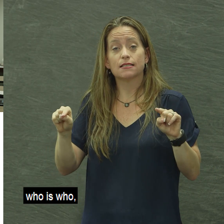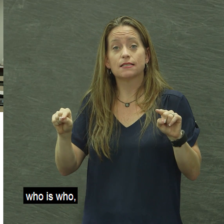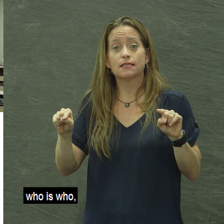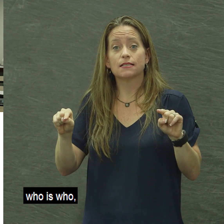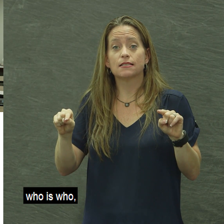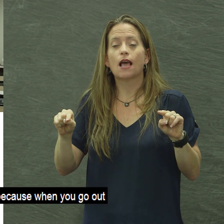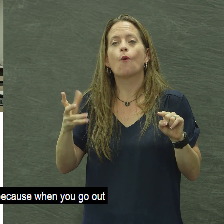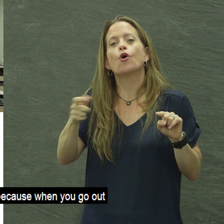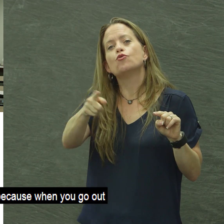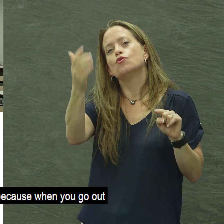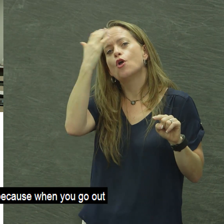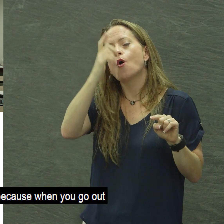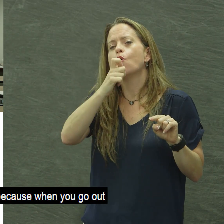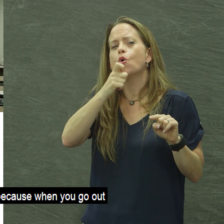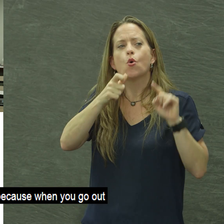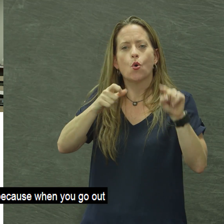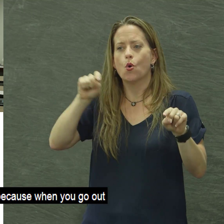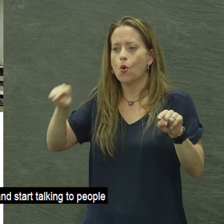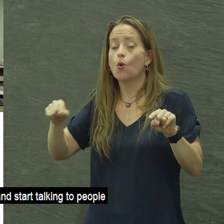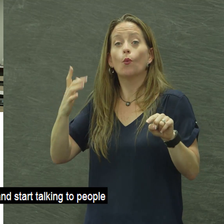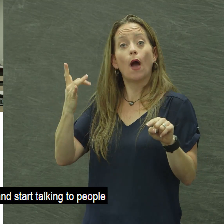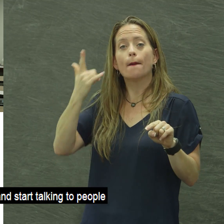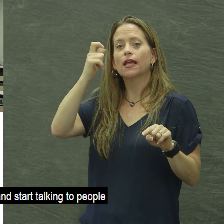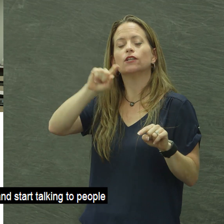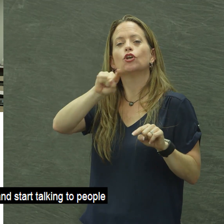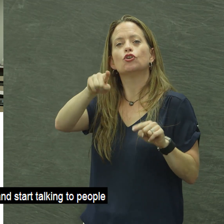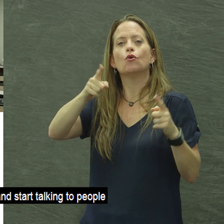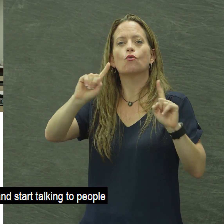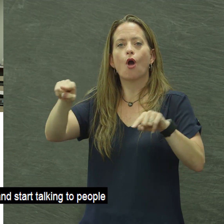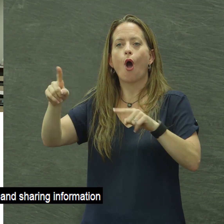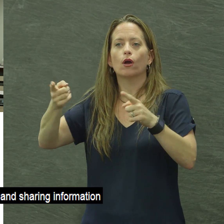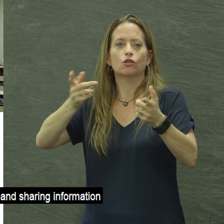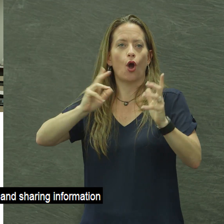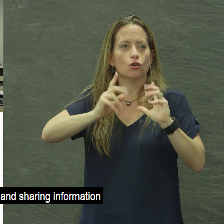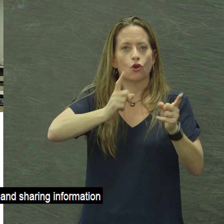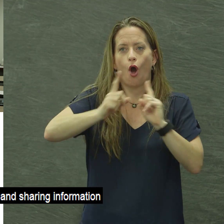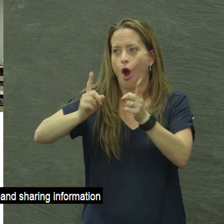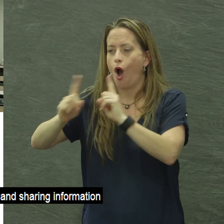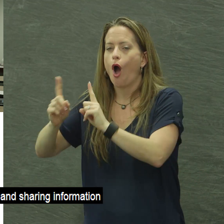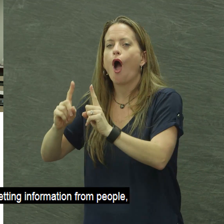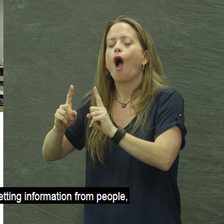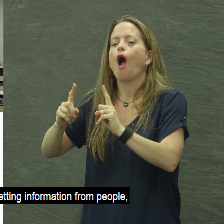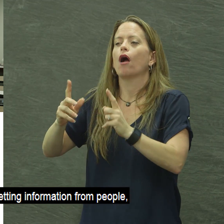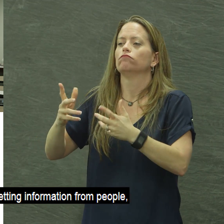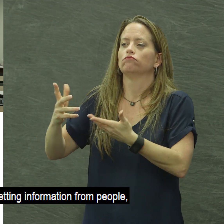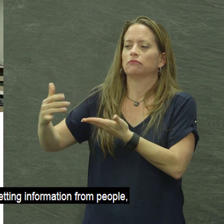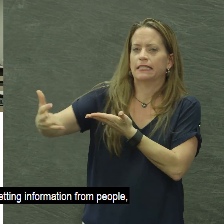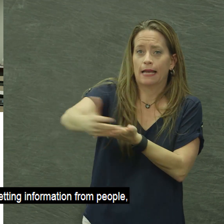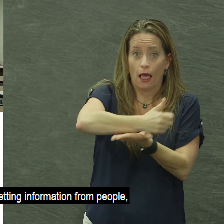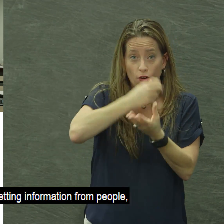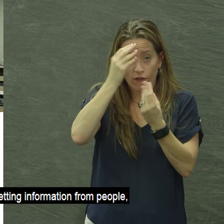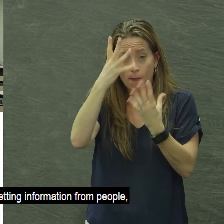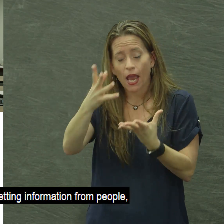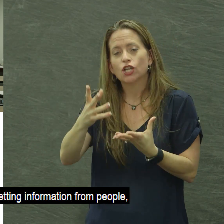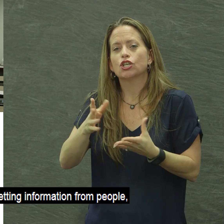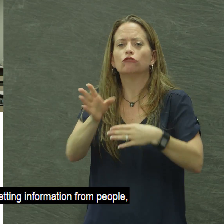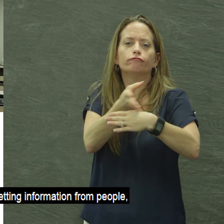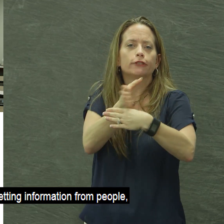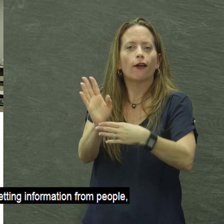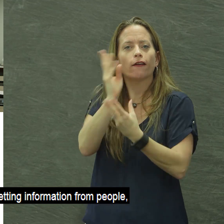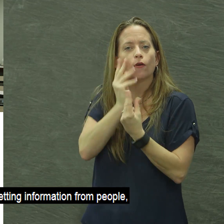who is who, because when you go out and start talking to people and sharing information and getting information from